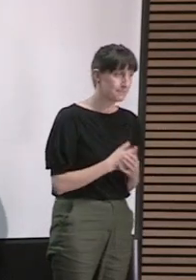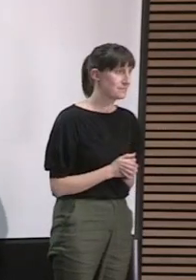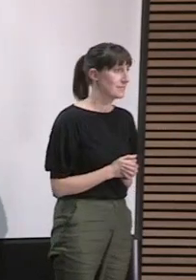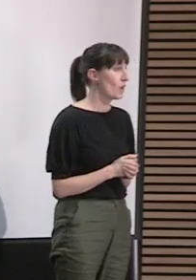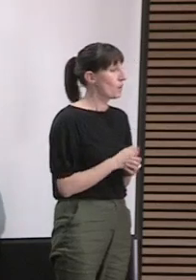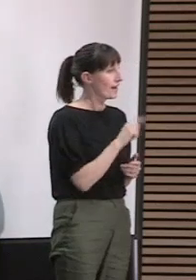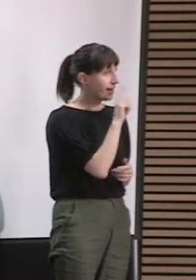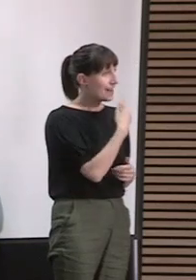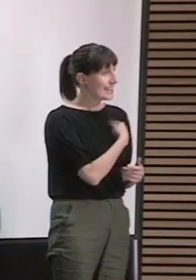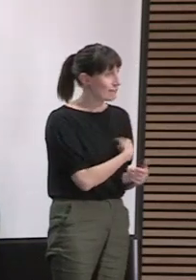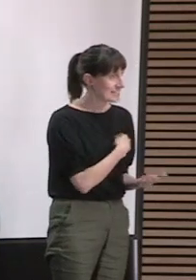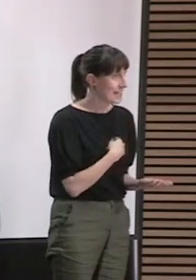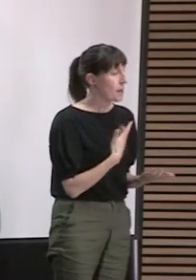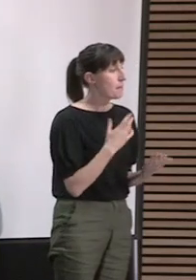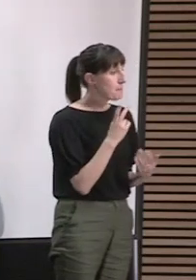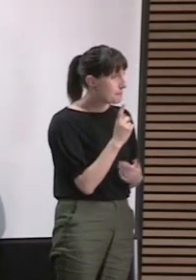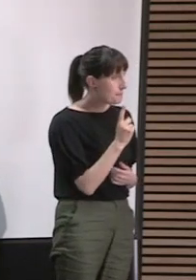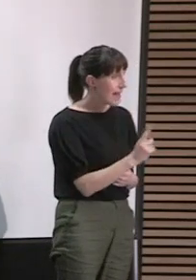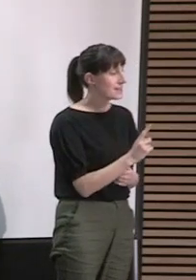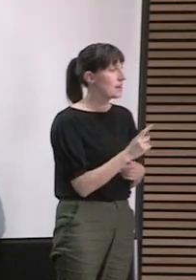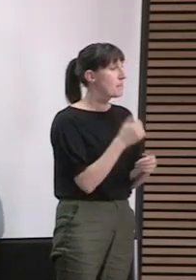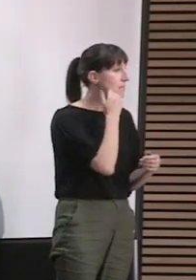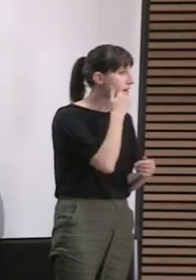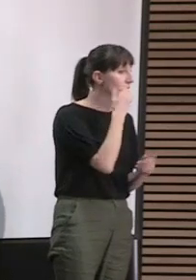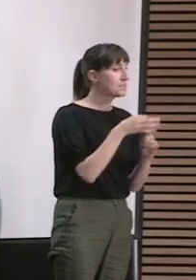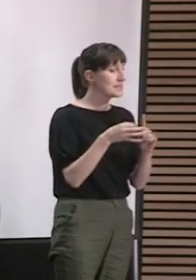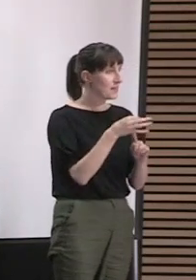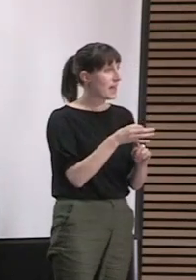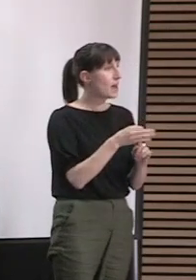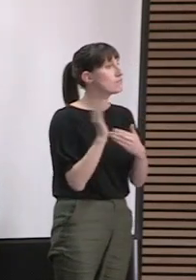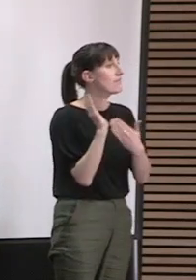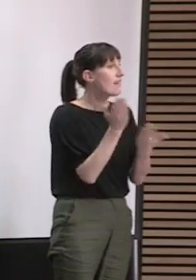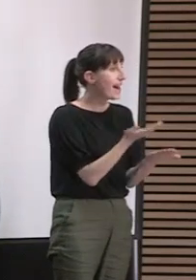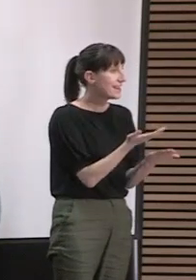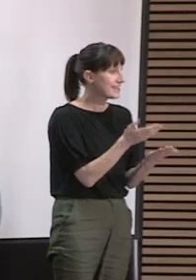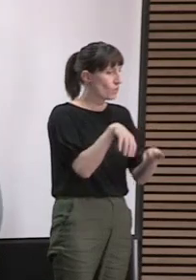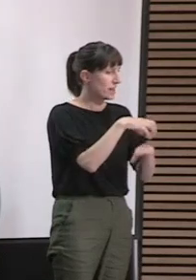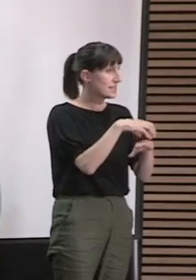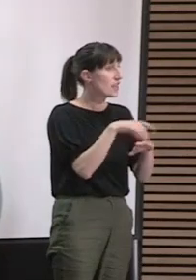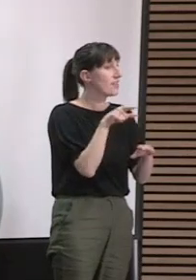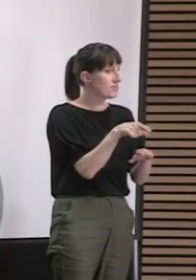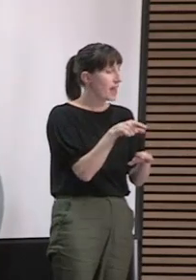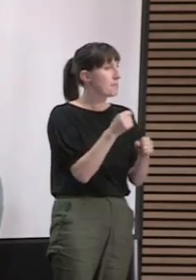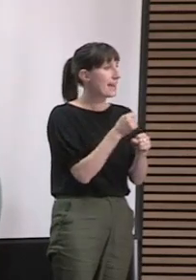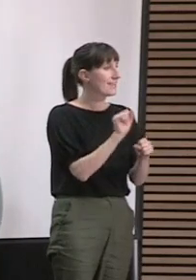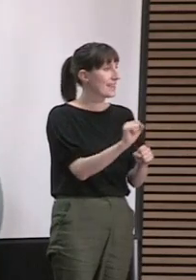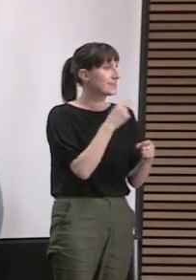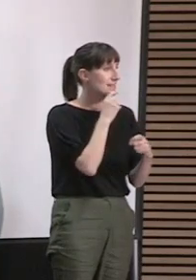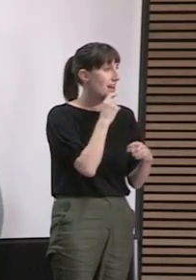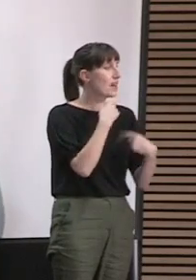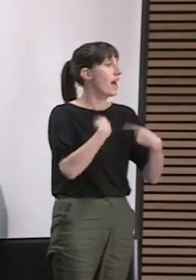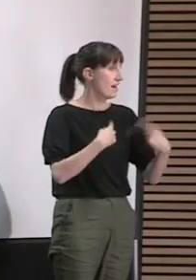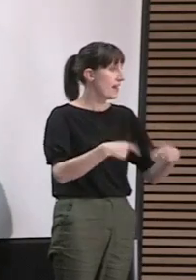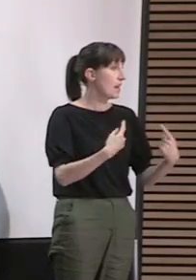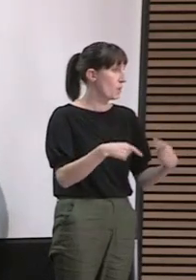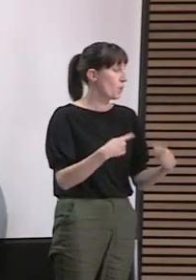that what we have seen is the Māori and Pacifica providers across Auckland making their staff available. I know, for example, the National Hauora Coalition has made